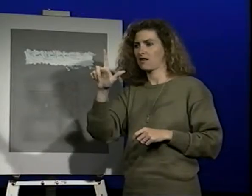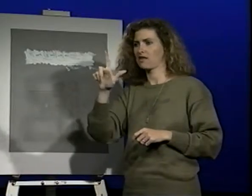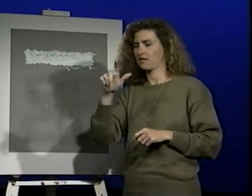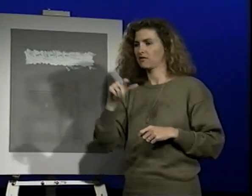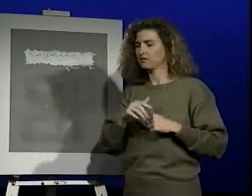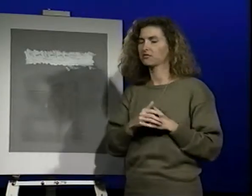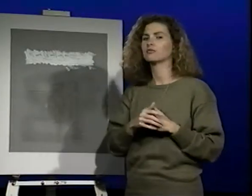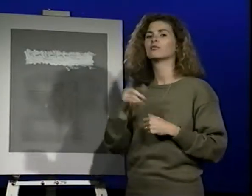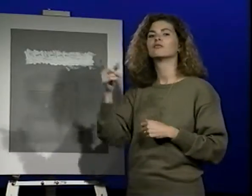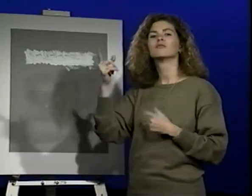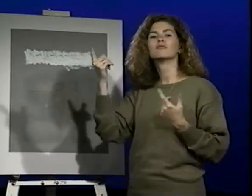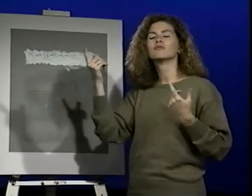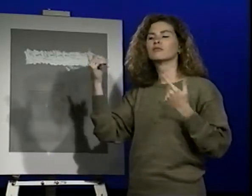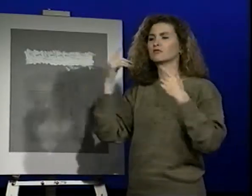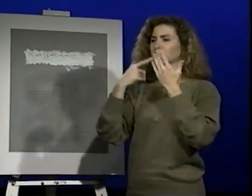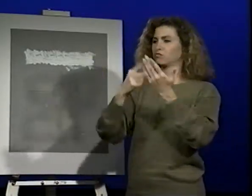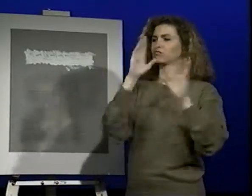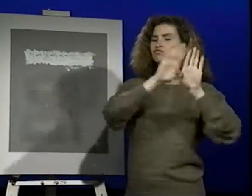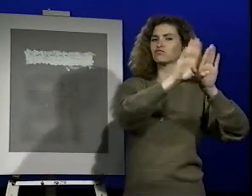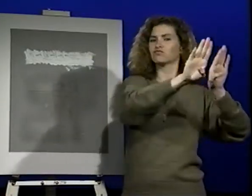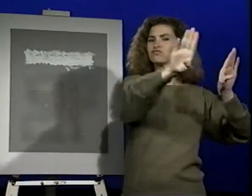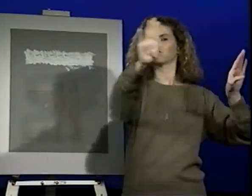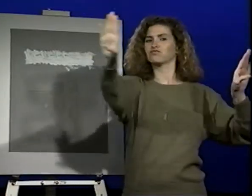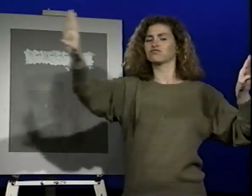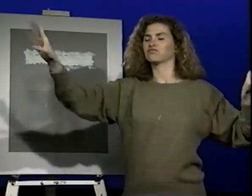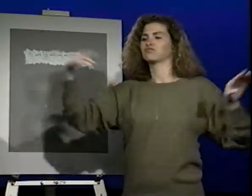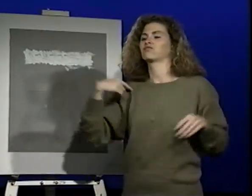Later, I saw the work of a deaf man from Israel.